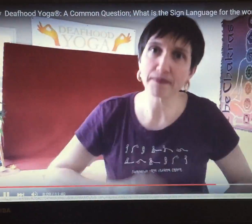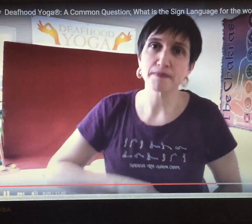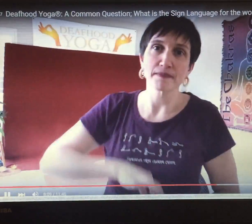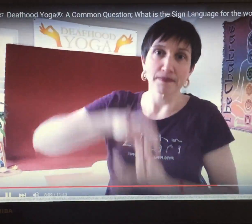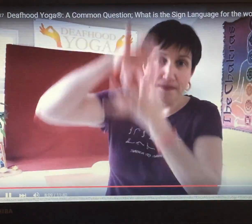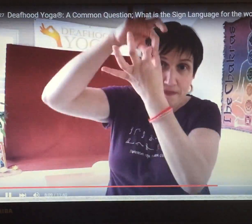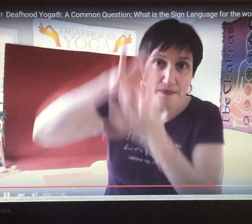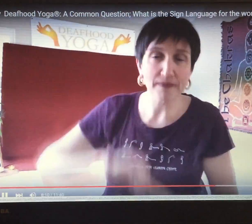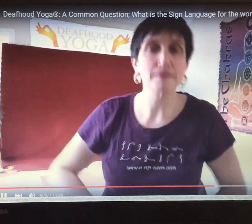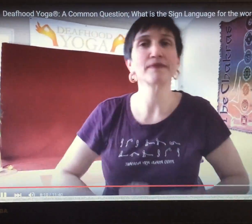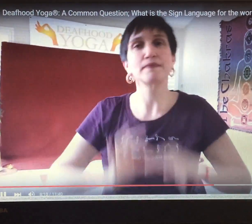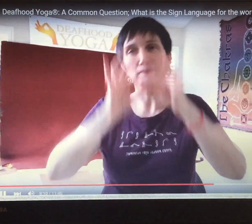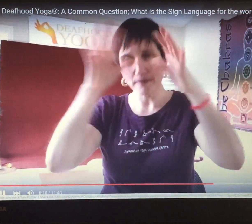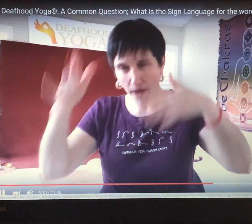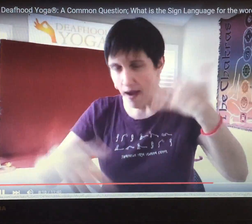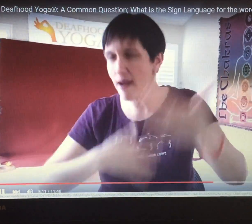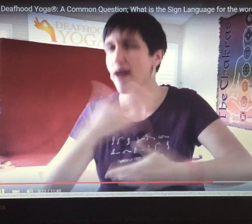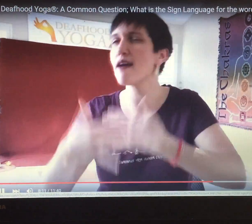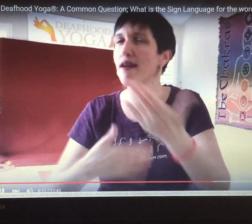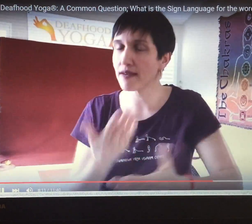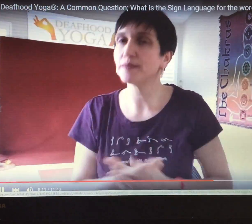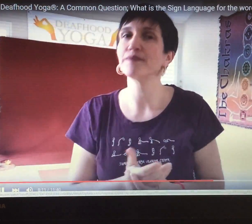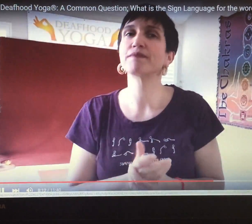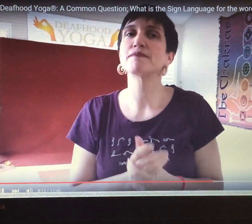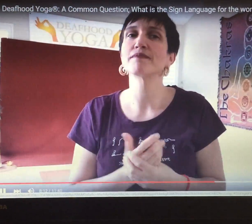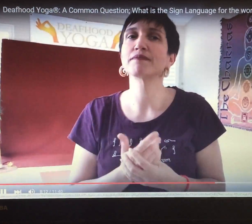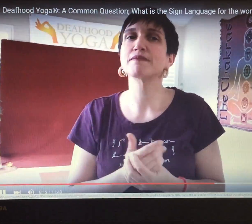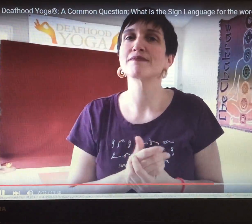The sign for 7 years, this connection.